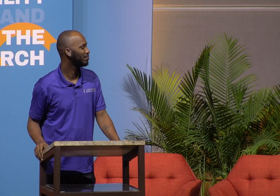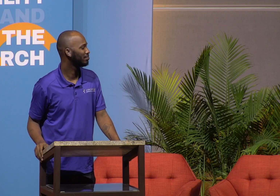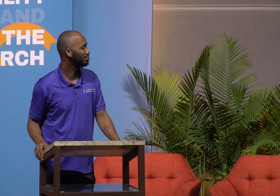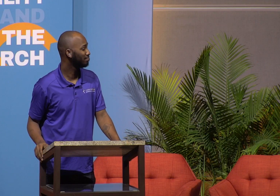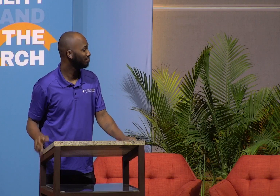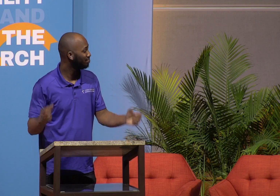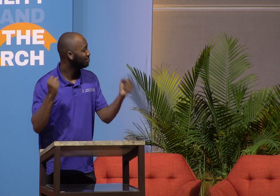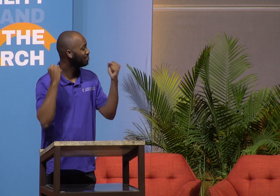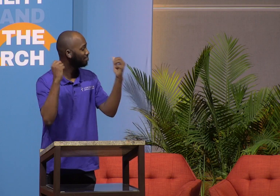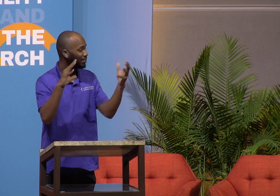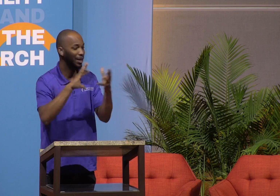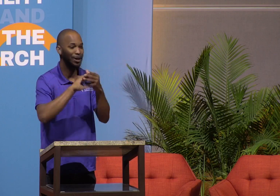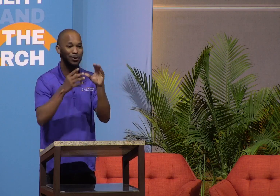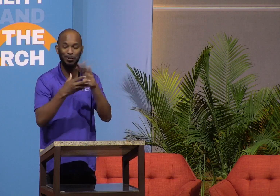church.